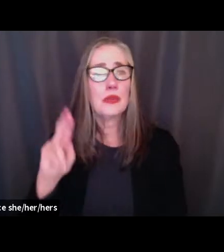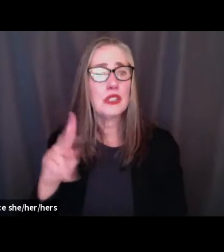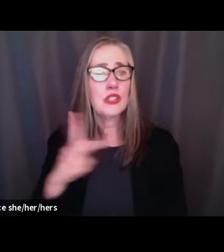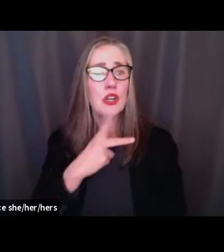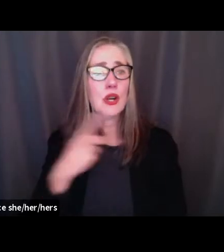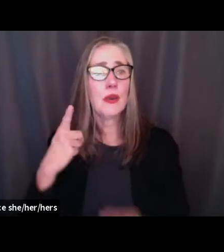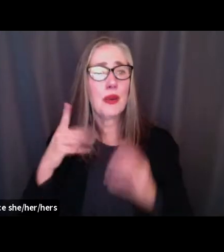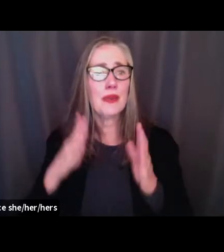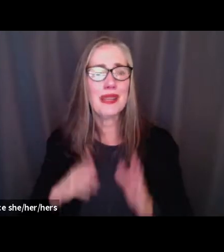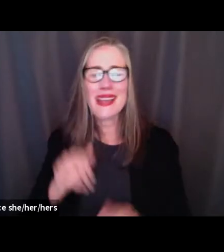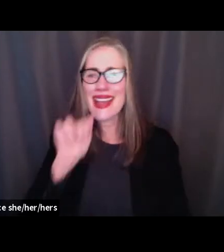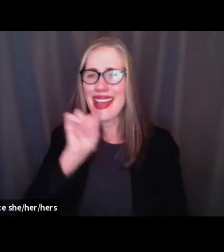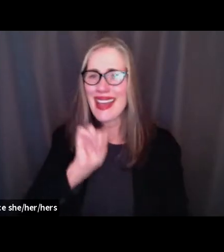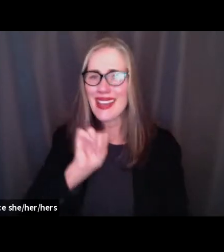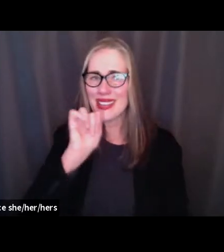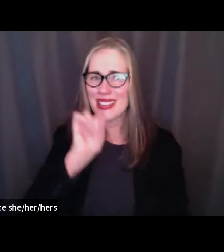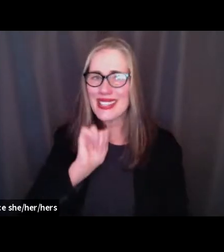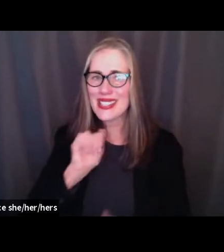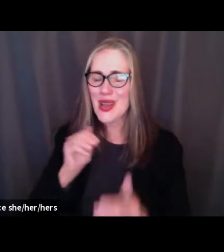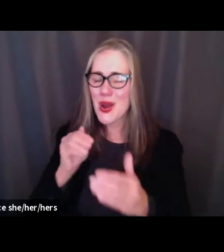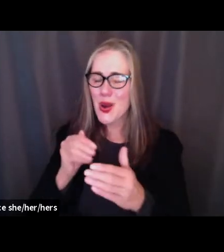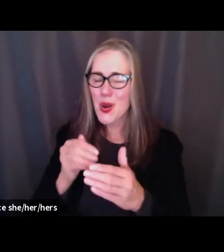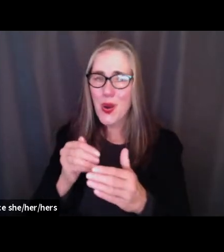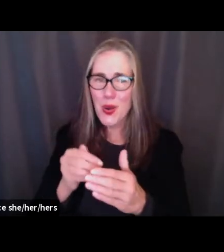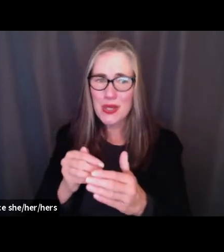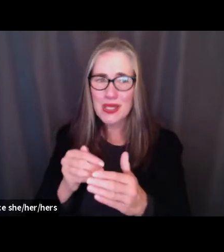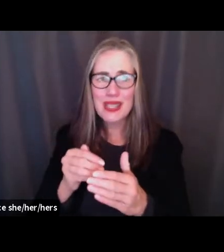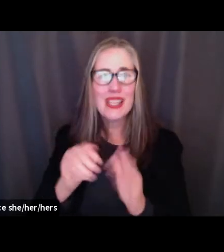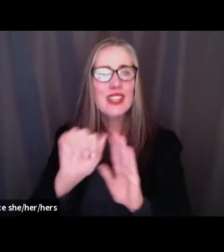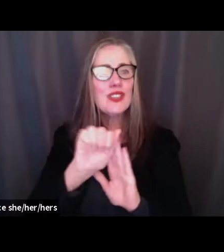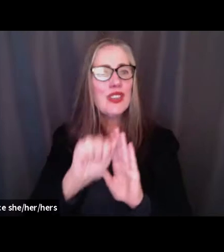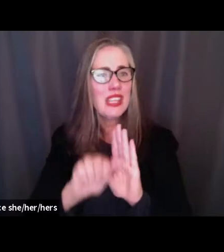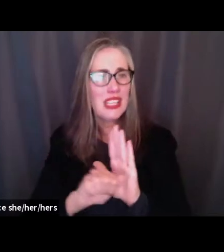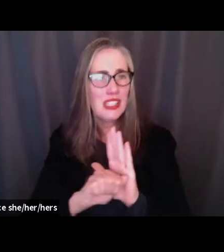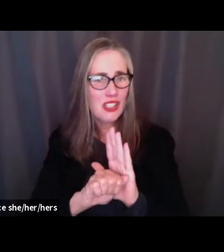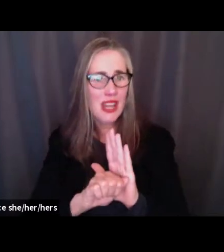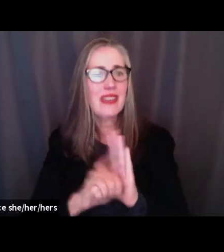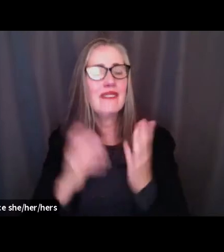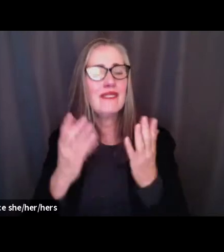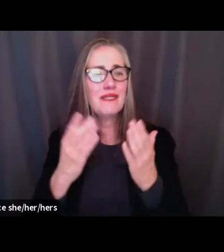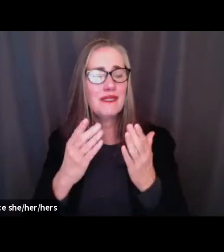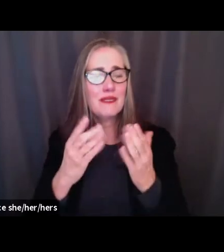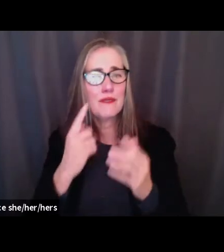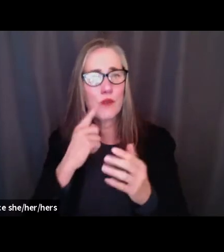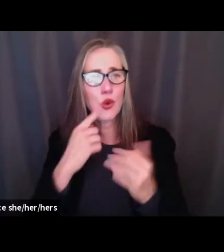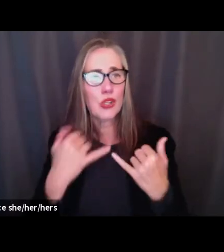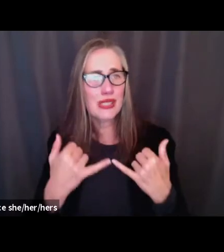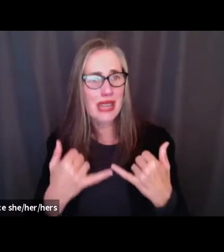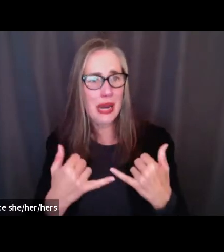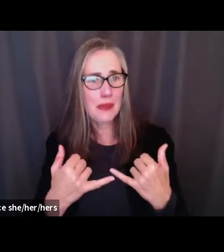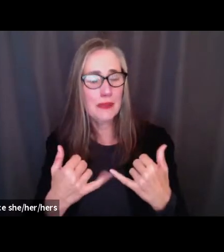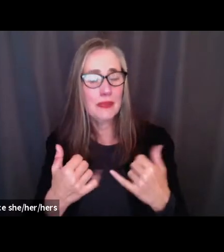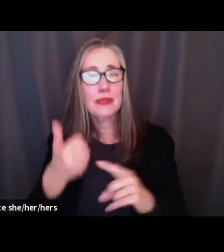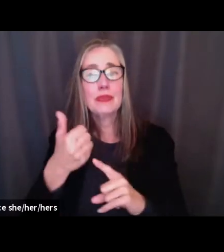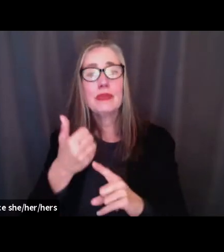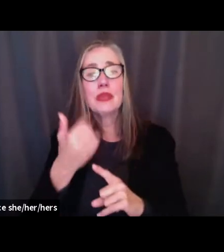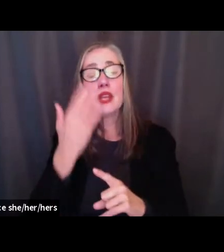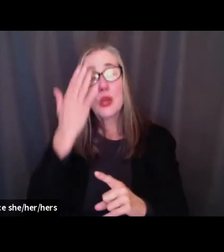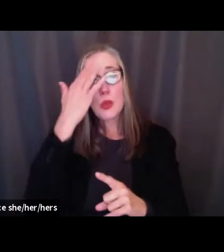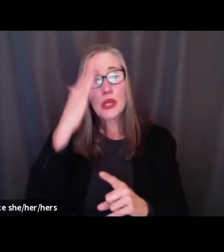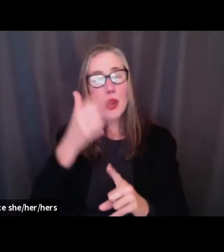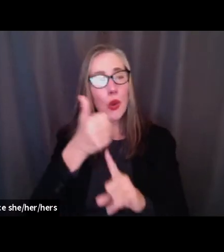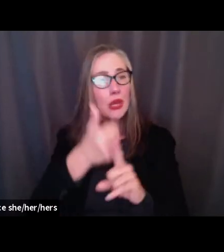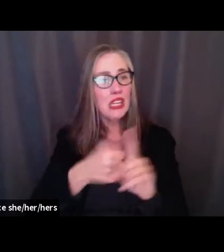hang with us, folks. We're getting close to the agenda of the day. As we know, each meeting we do take a moment